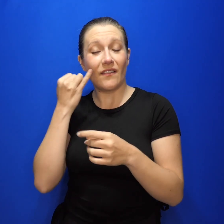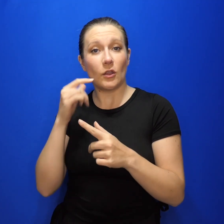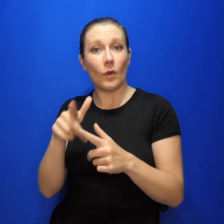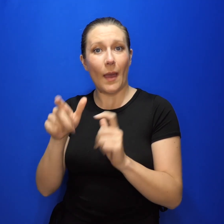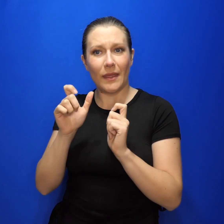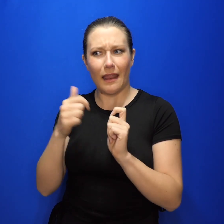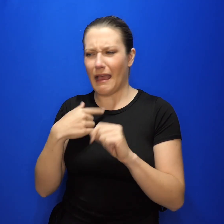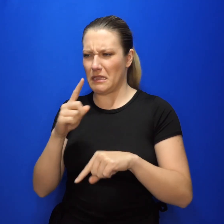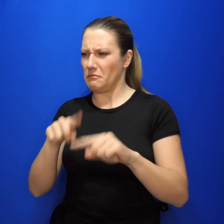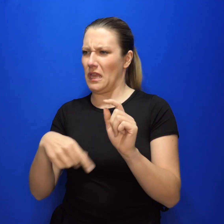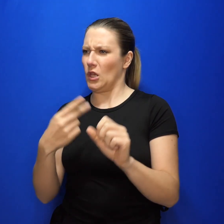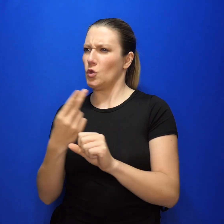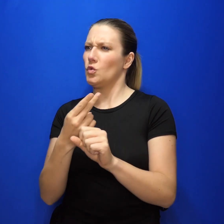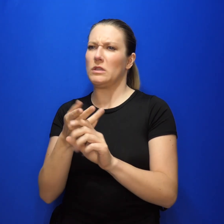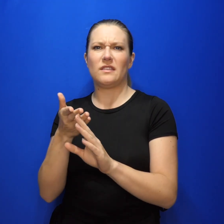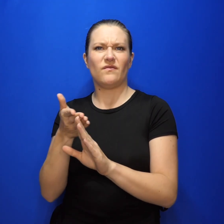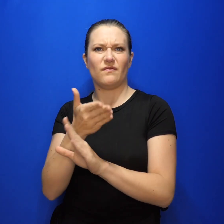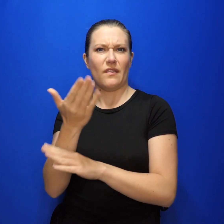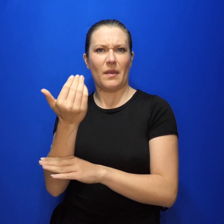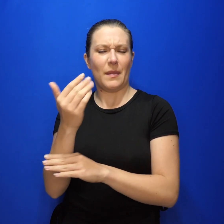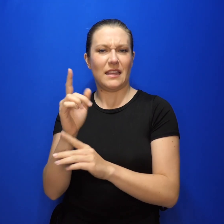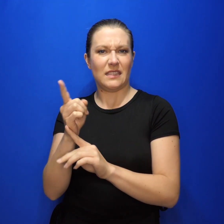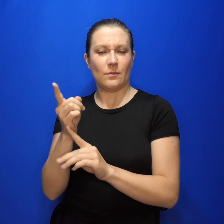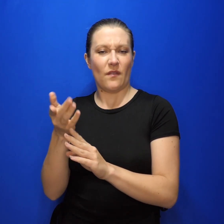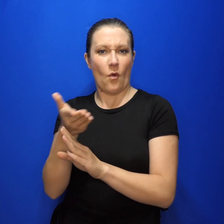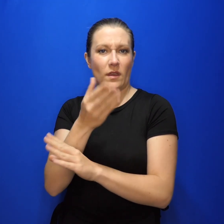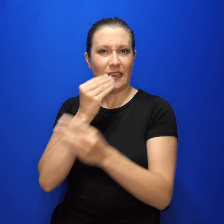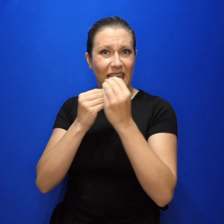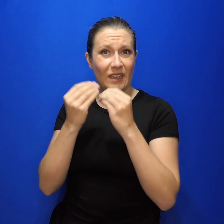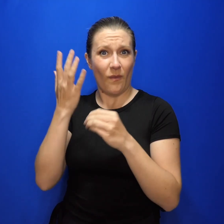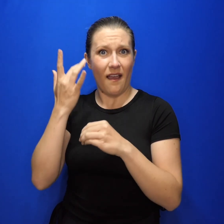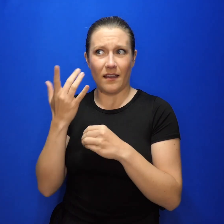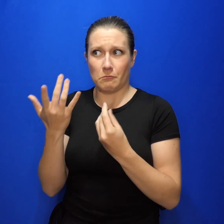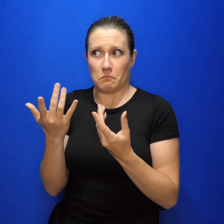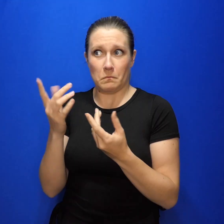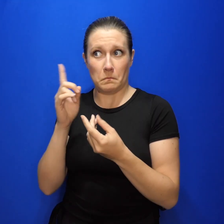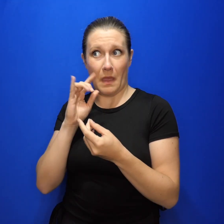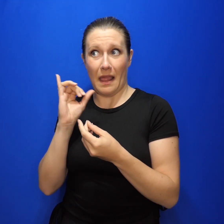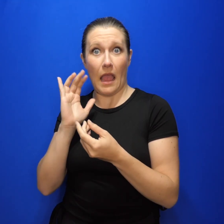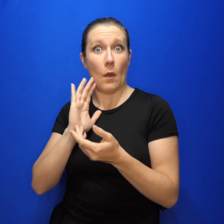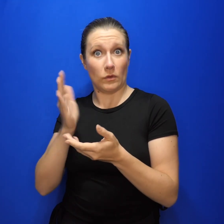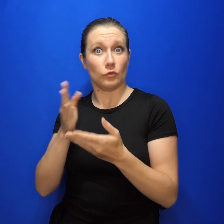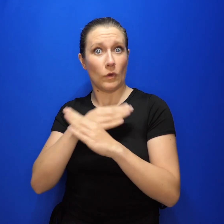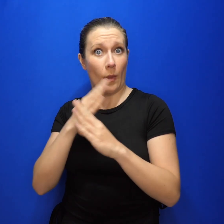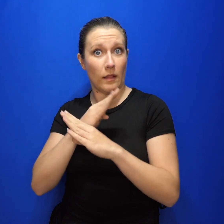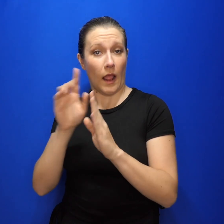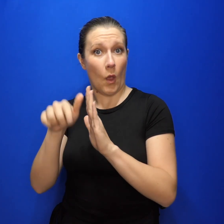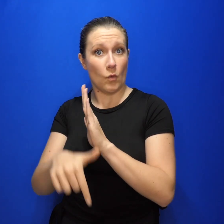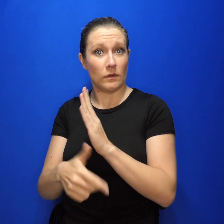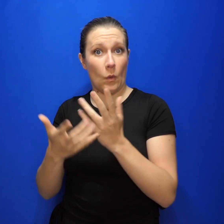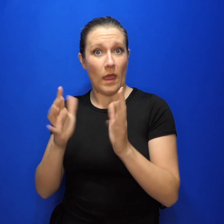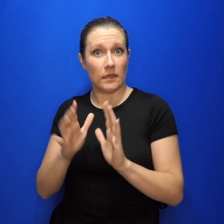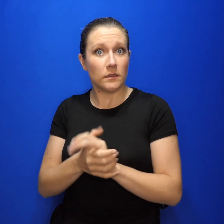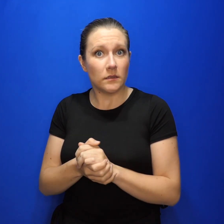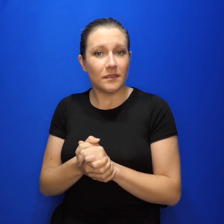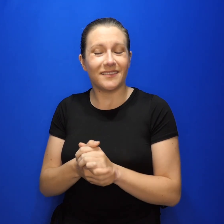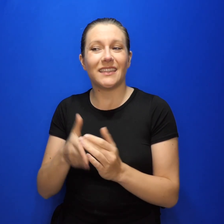rapid, I couldn't take my rapid insulin 15 minutes before I ate because it sounds like I would be in trouble. I don't want to get low. And they've probably